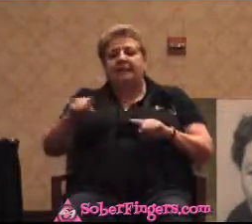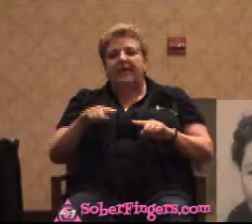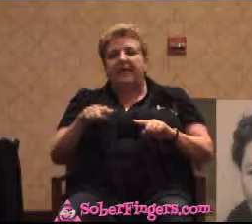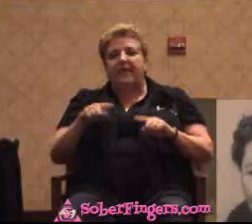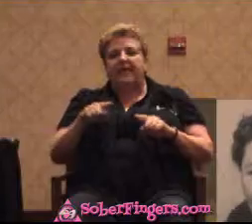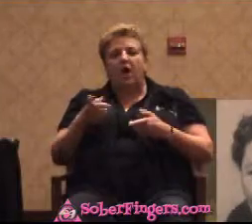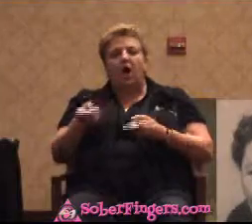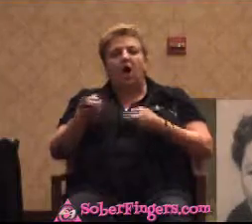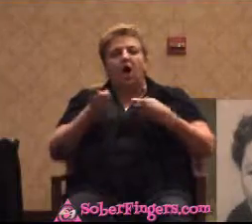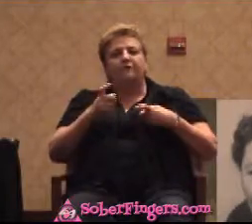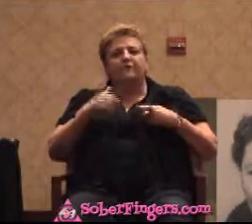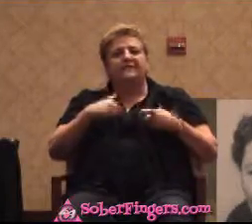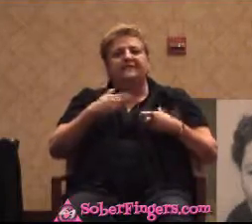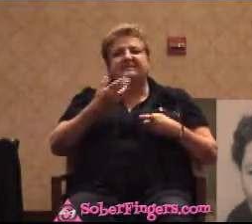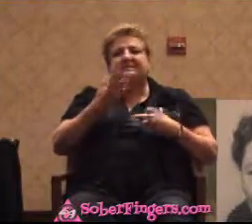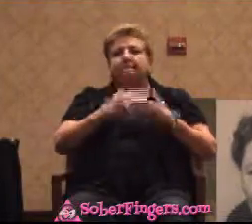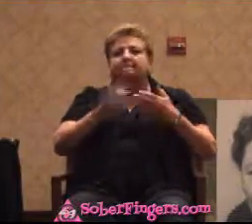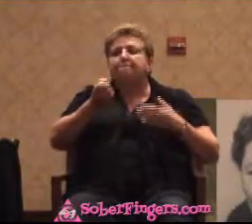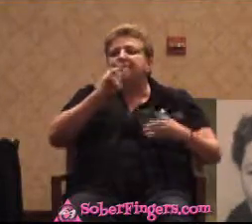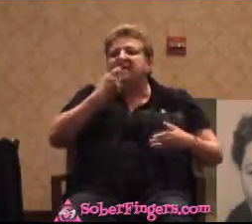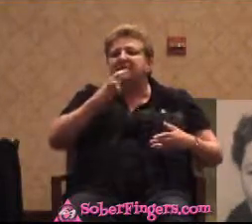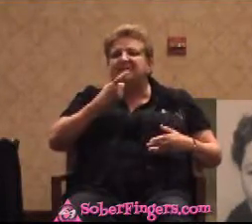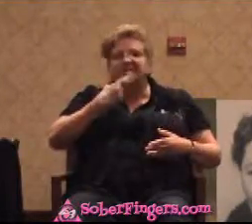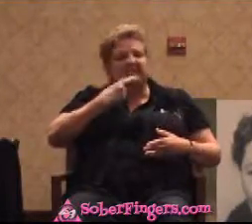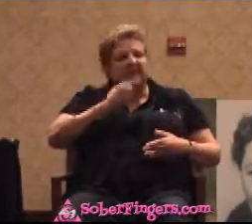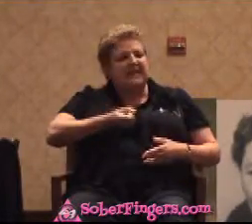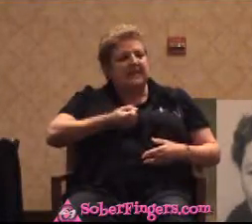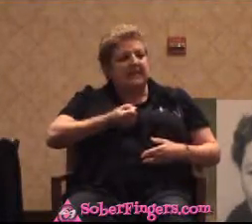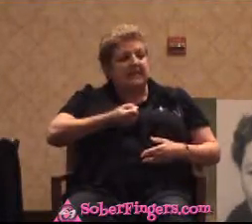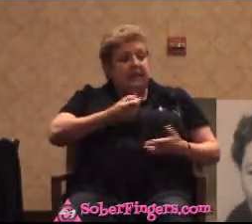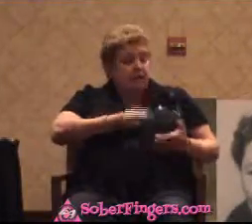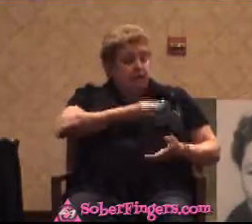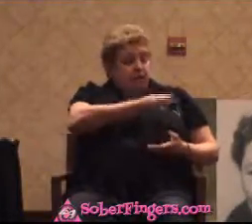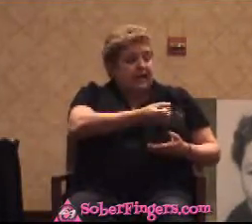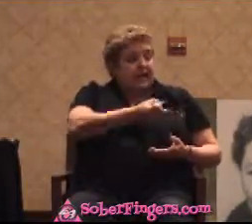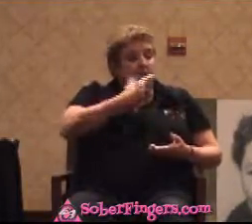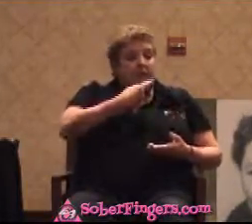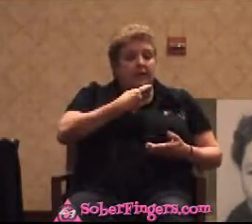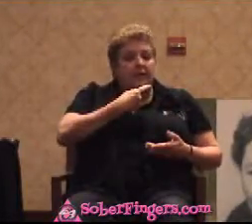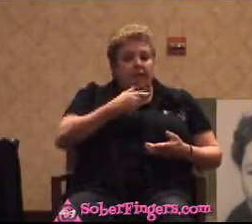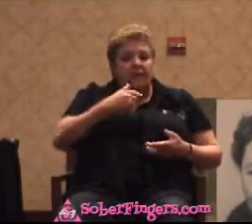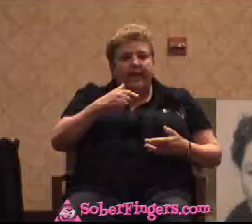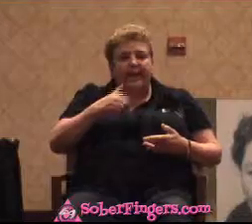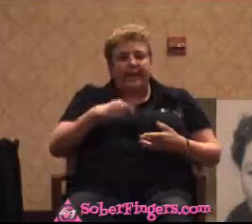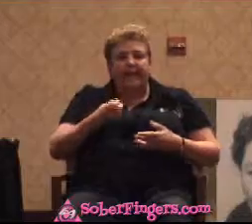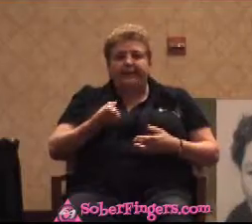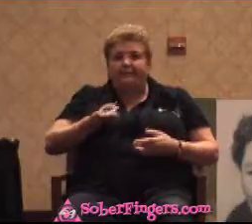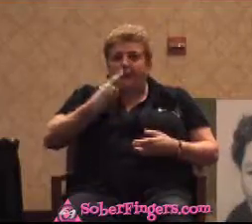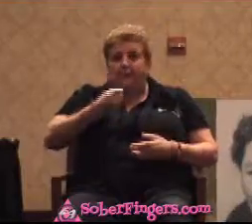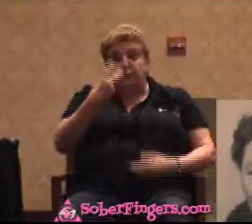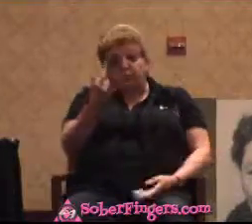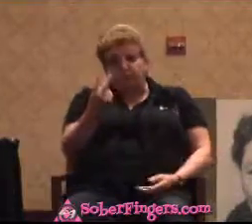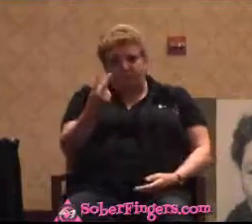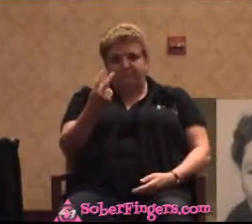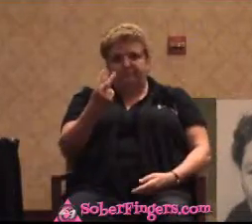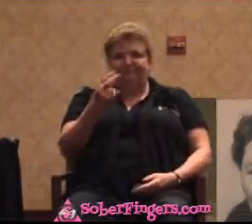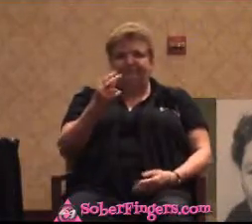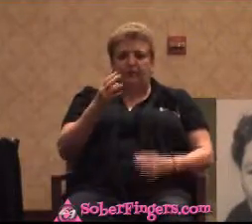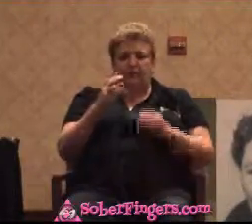me a couple of little pills, and told me to take one, and I took 2, and it was strawberry mescaline. And, I took it, and they decided